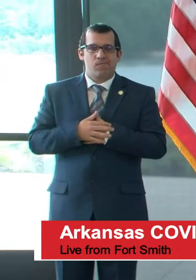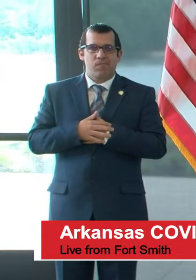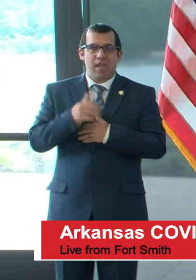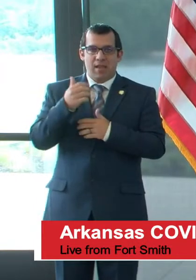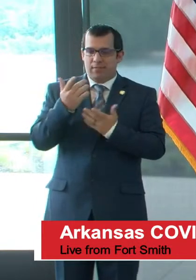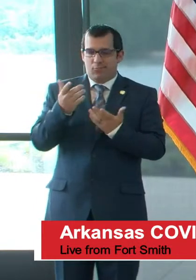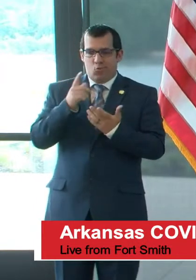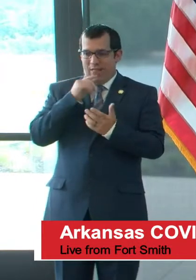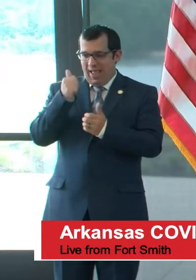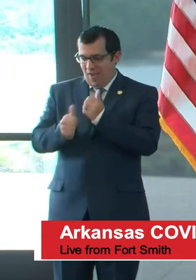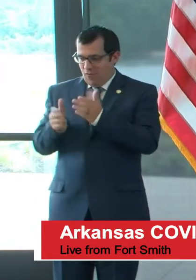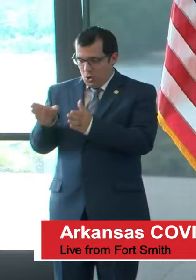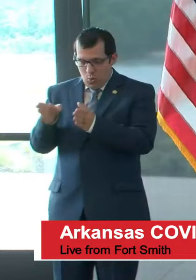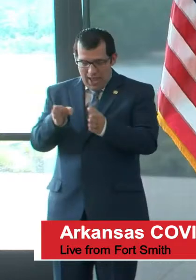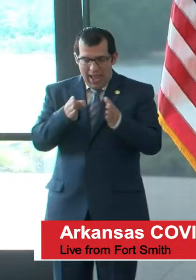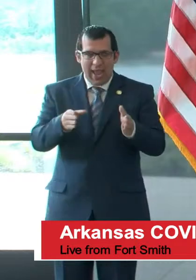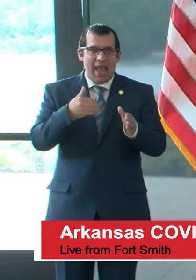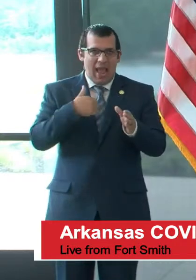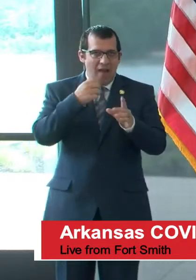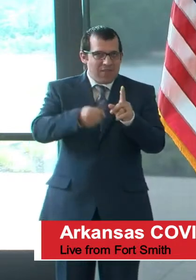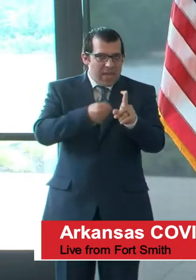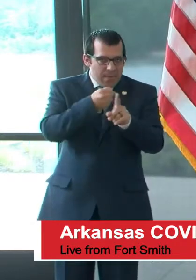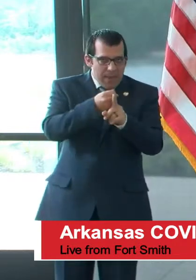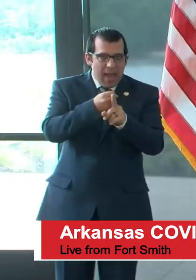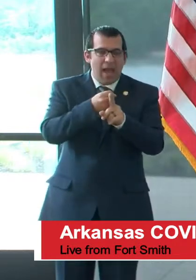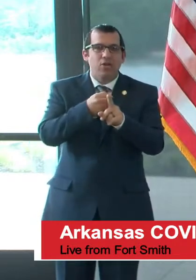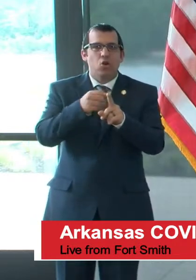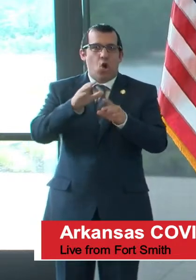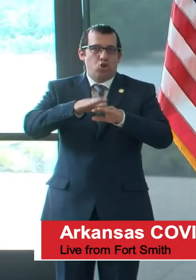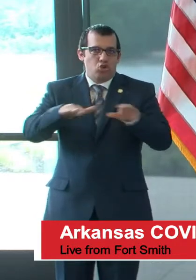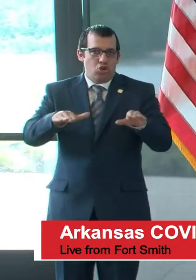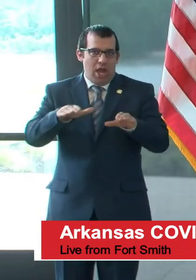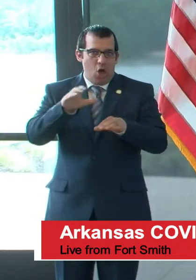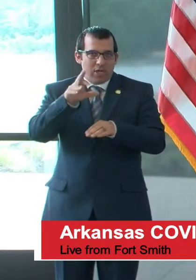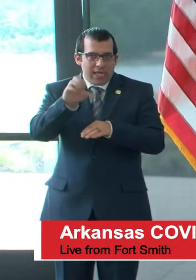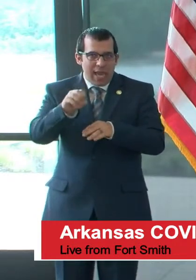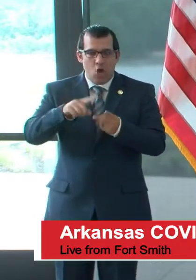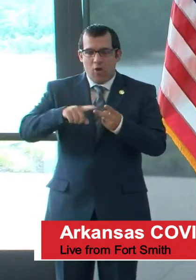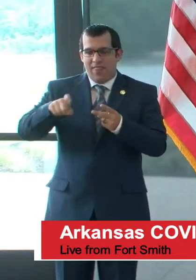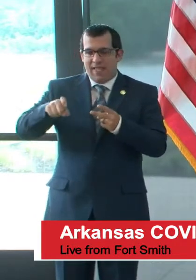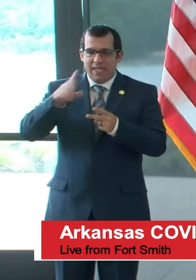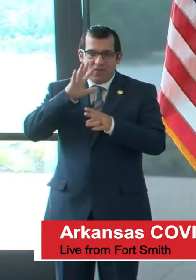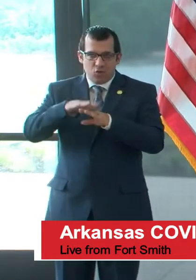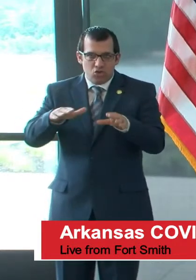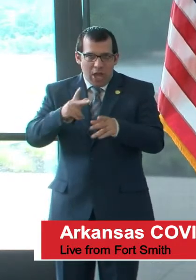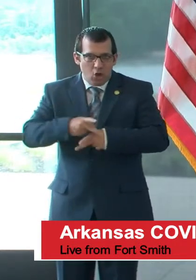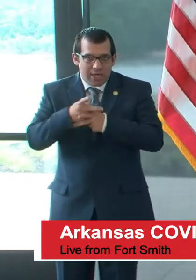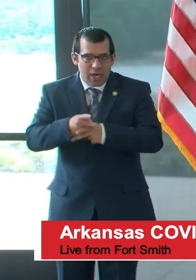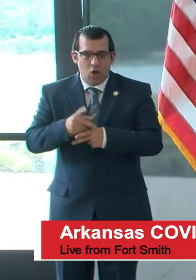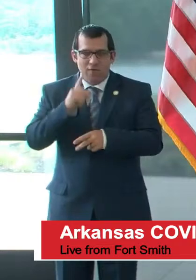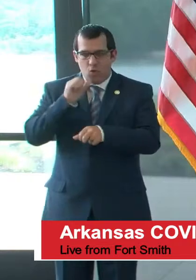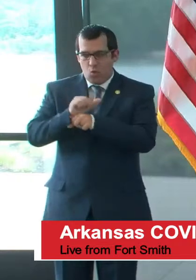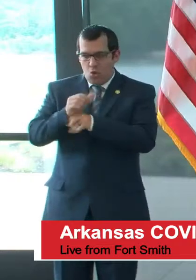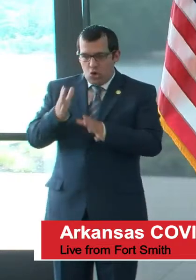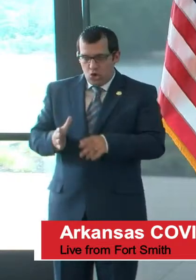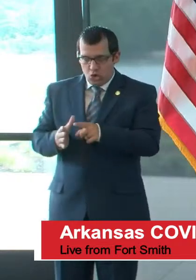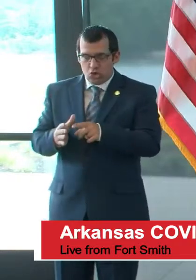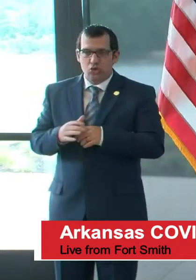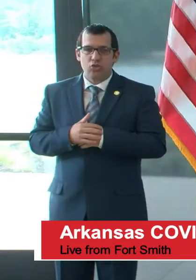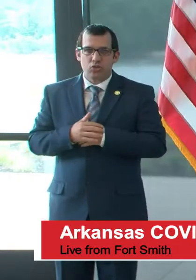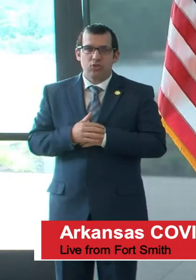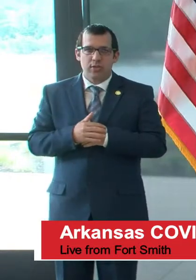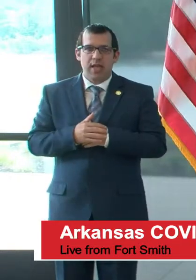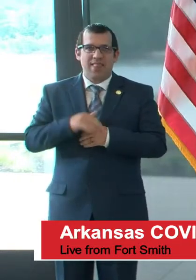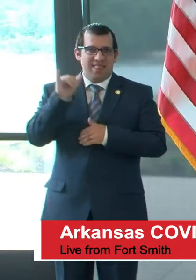every which way that you go, there's an impact on child care and the need for child care for workers.